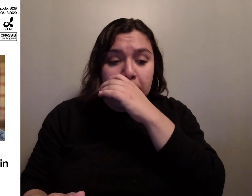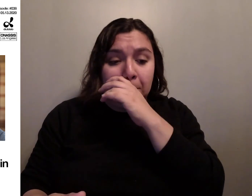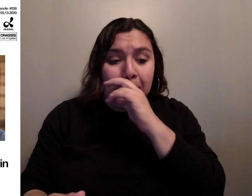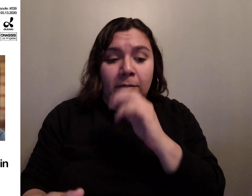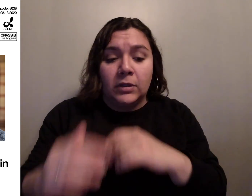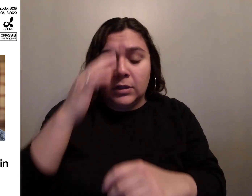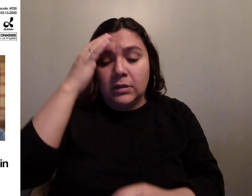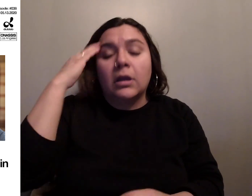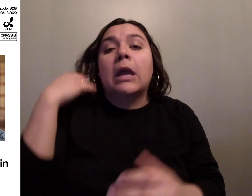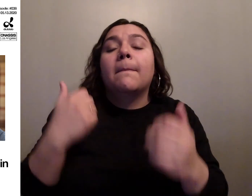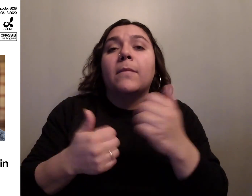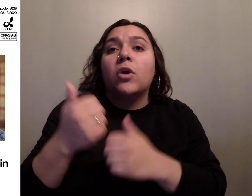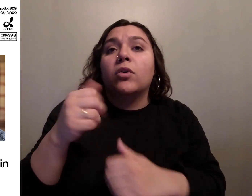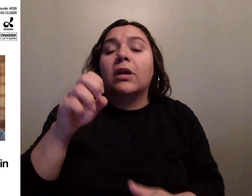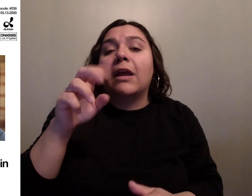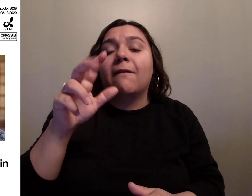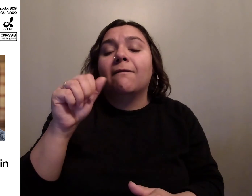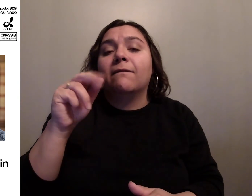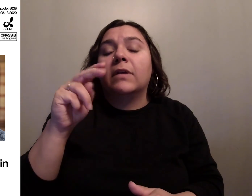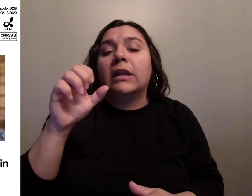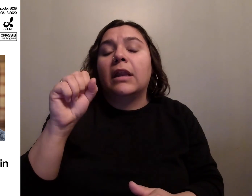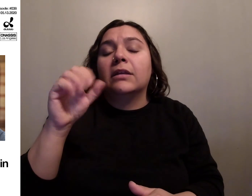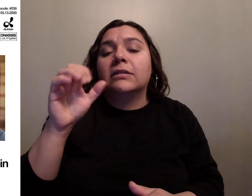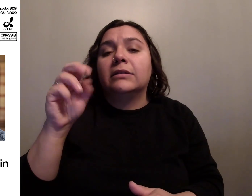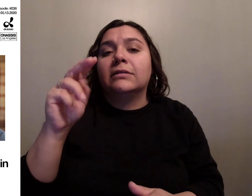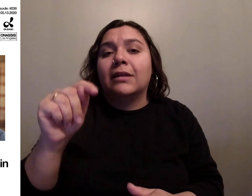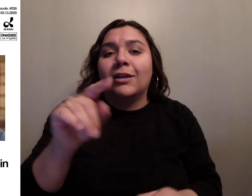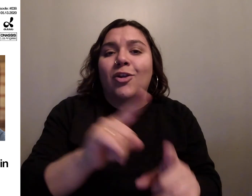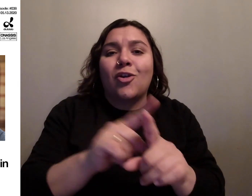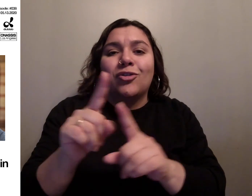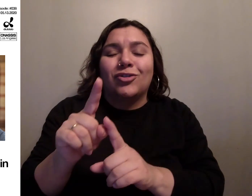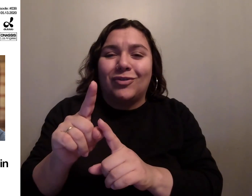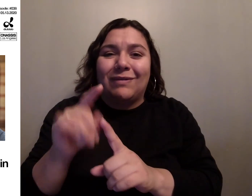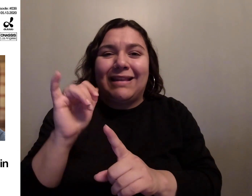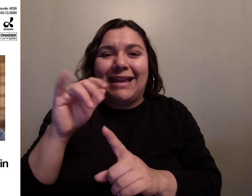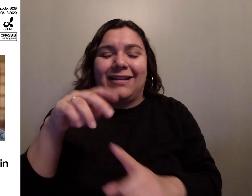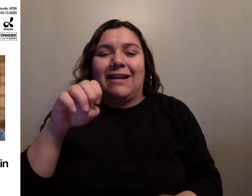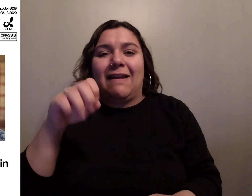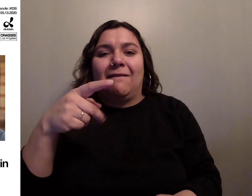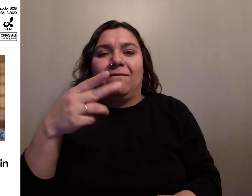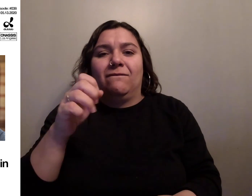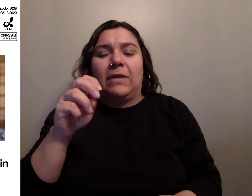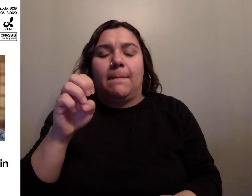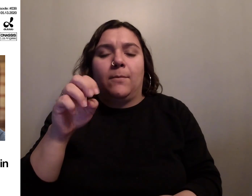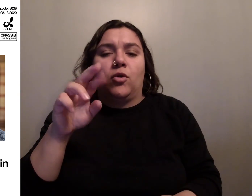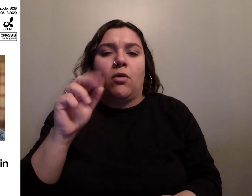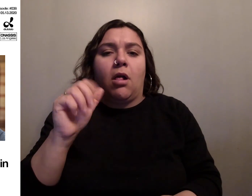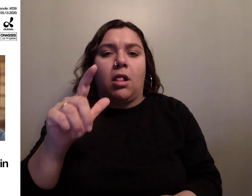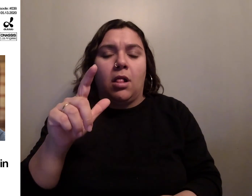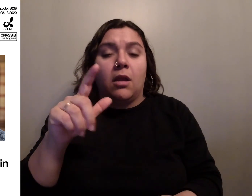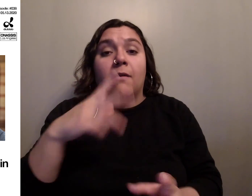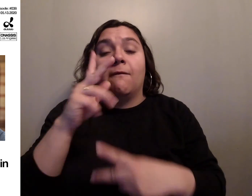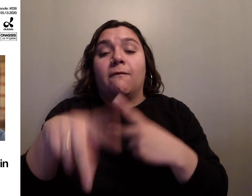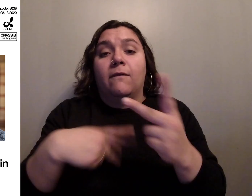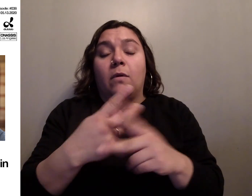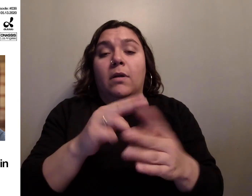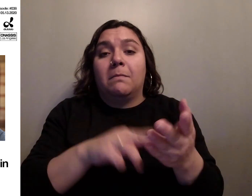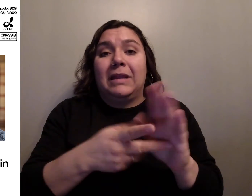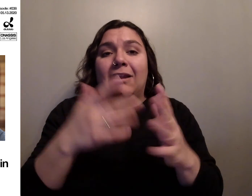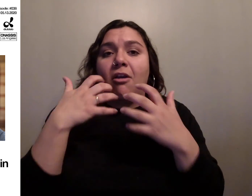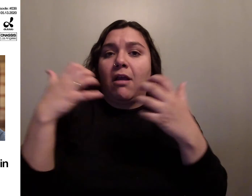with performance, I mean, it's our most evanescent and ephemeral form.